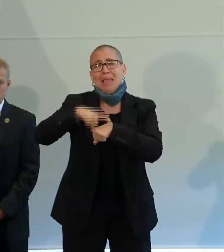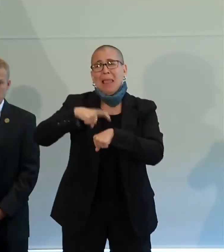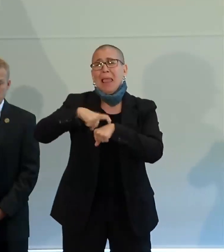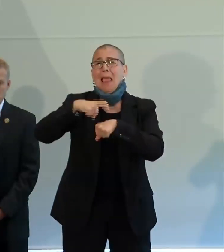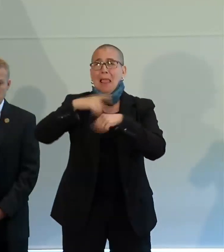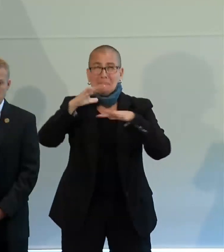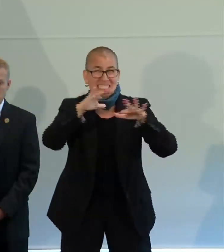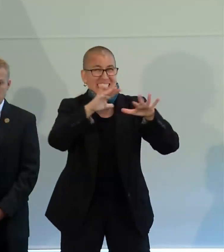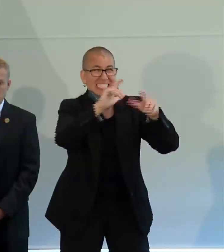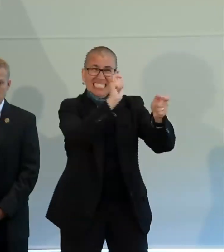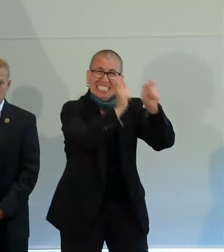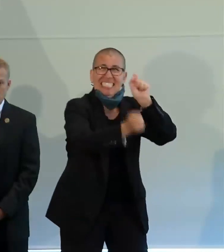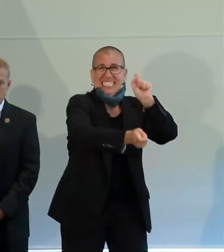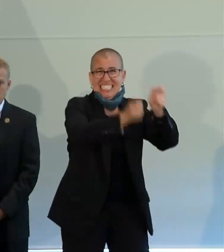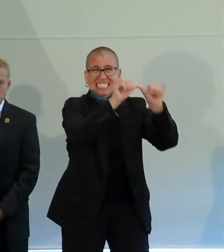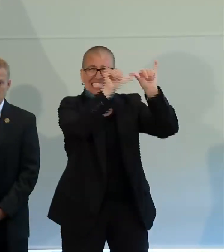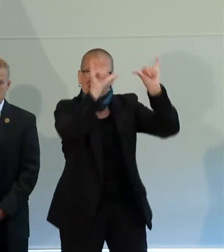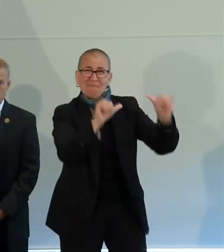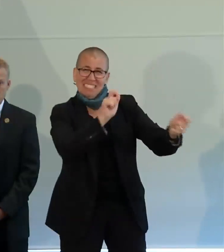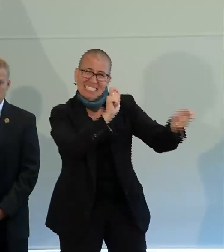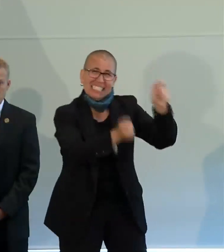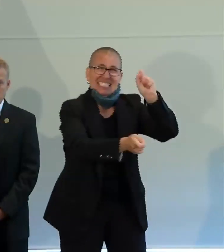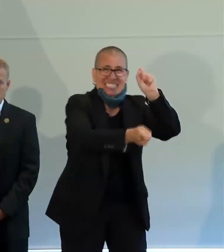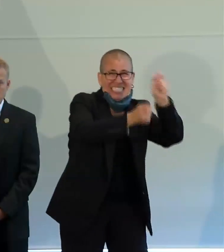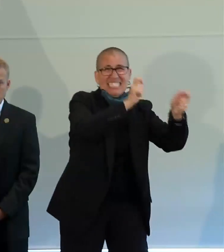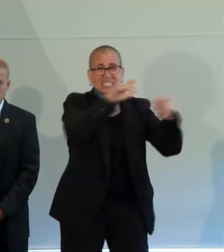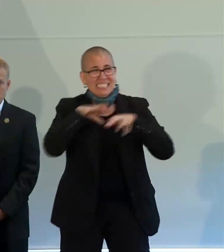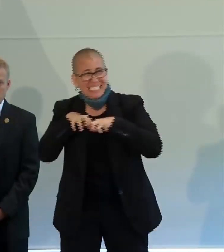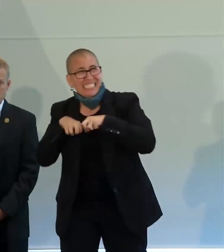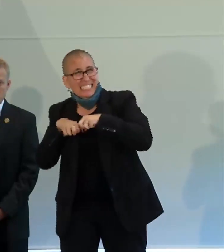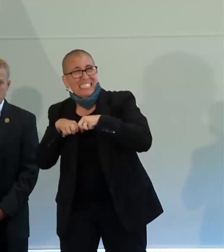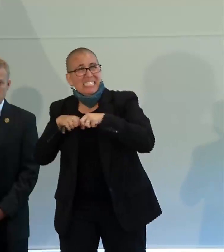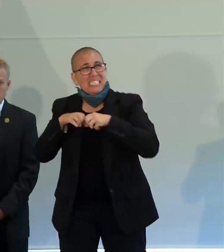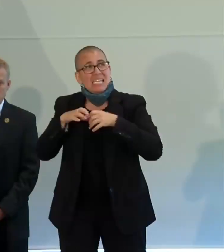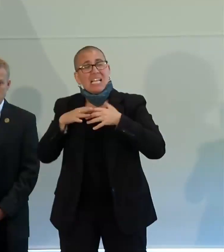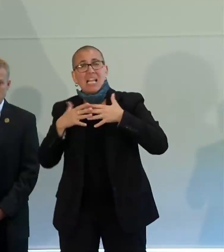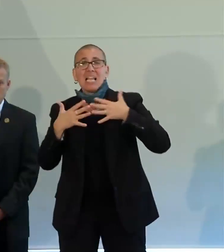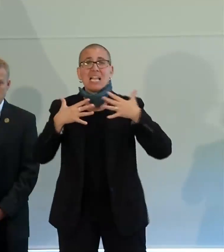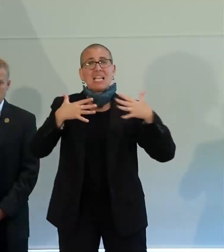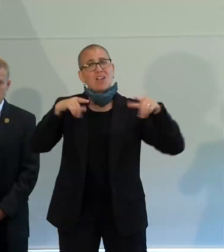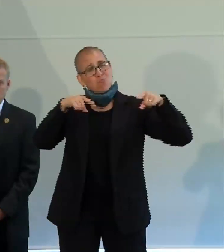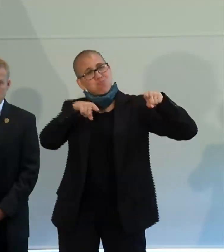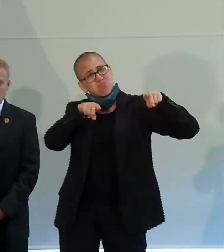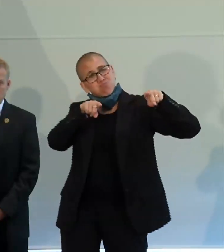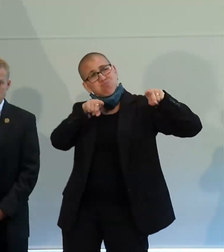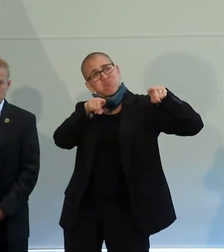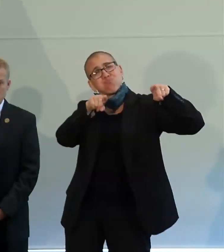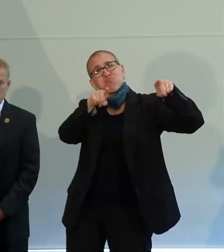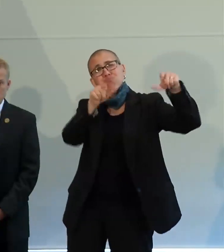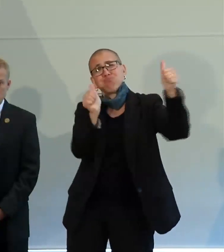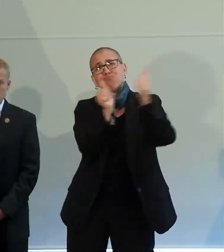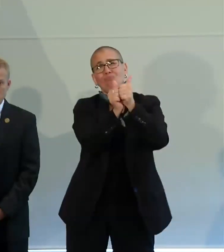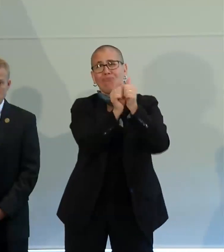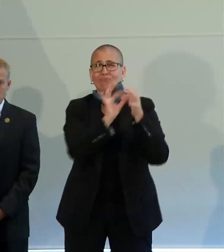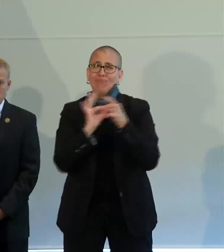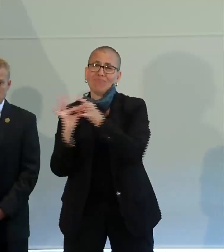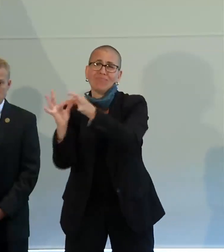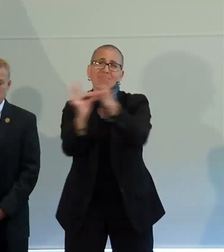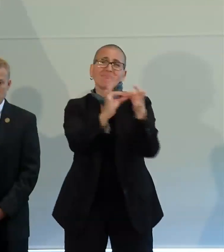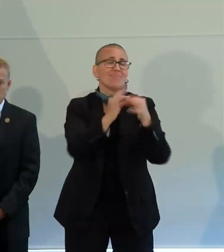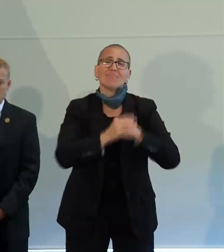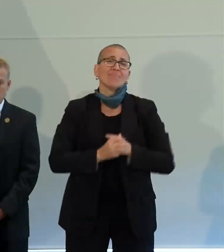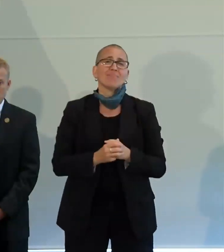society. That work is the work of all of us. We don't need to wait for the resolution